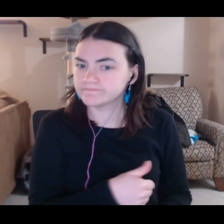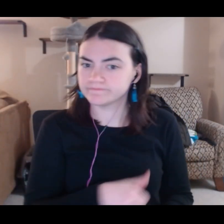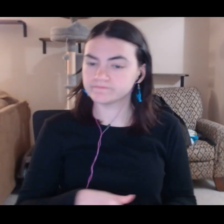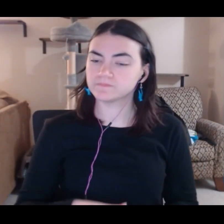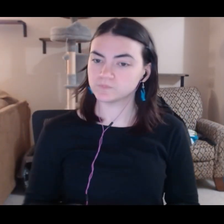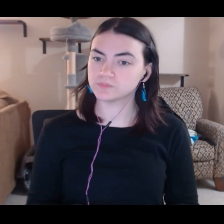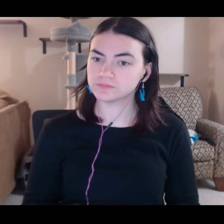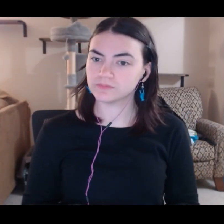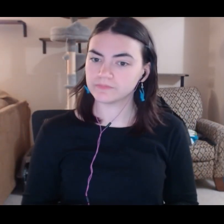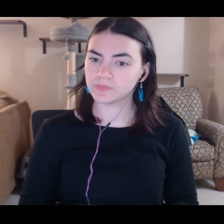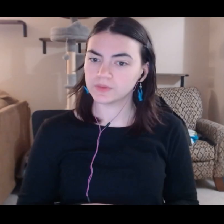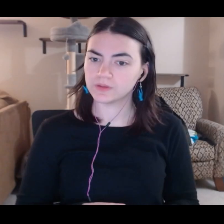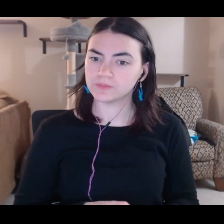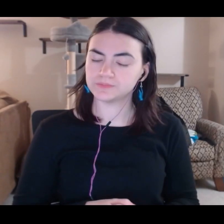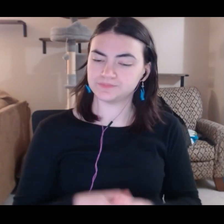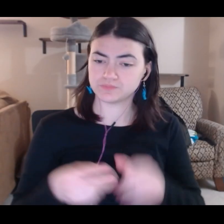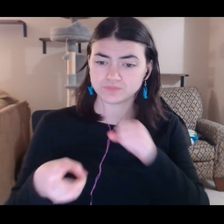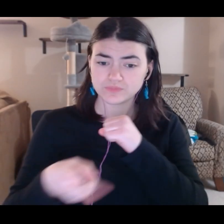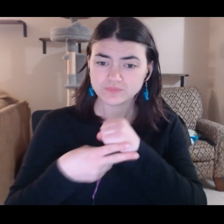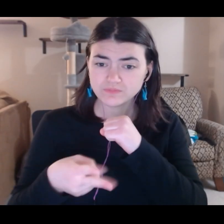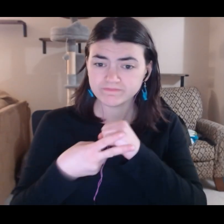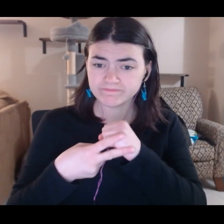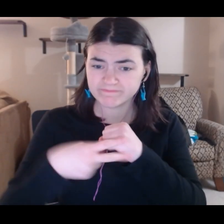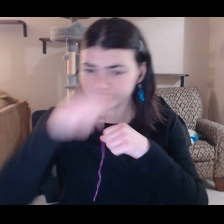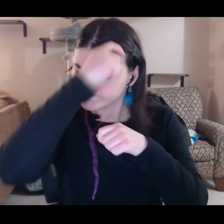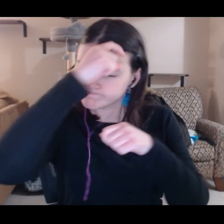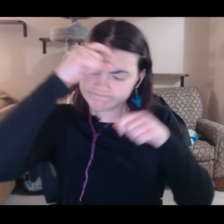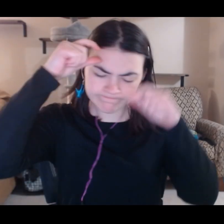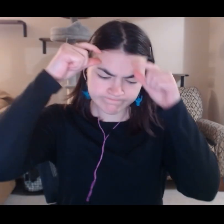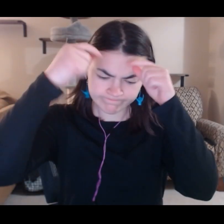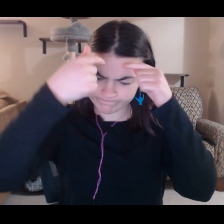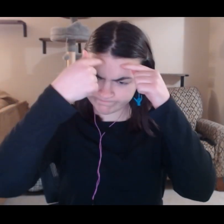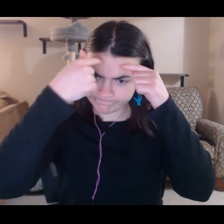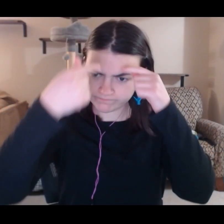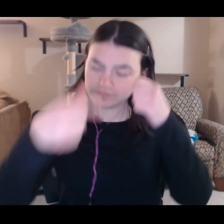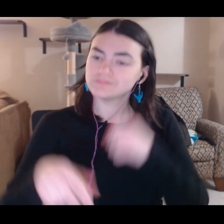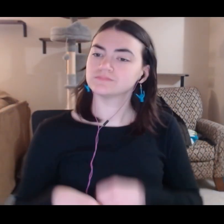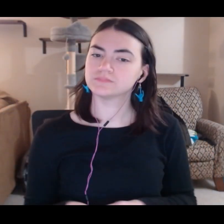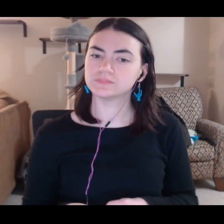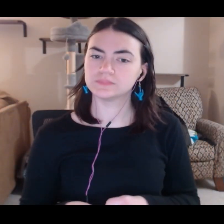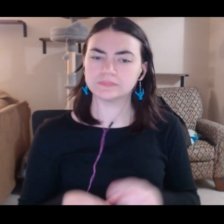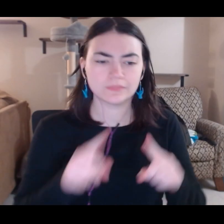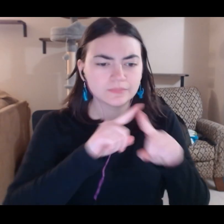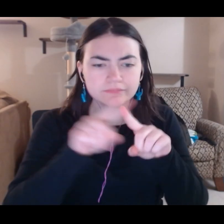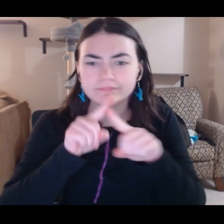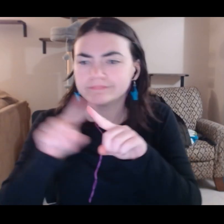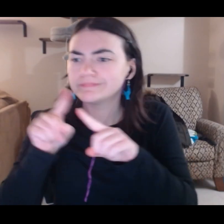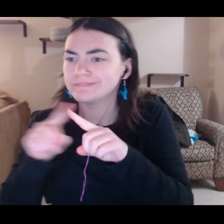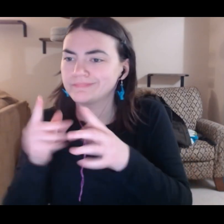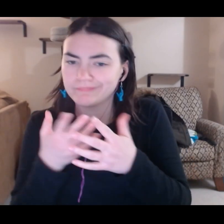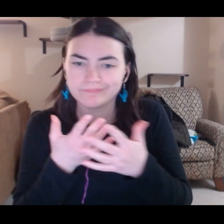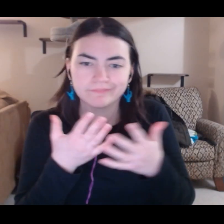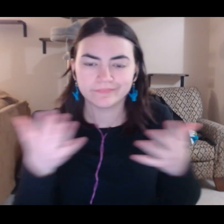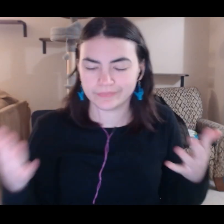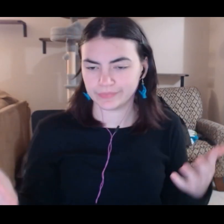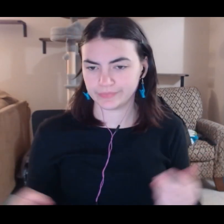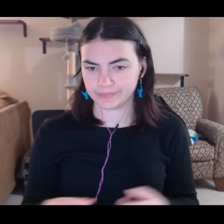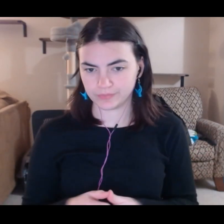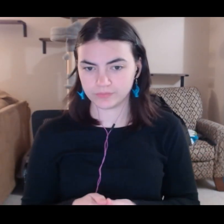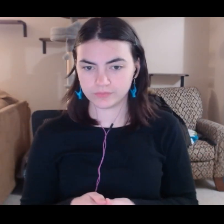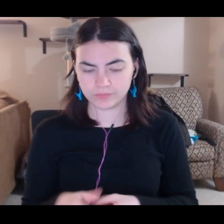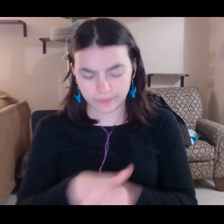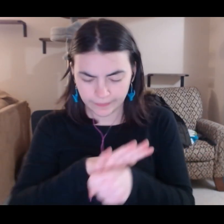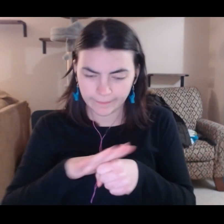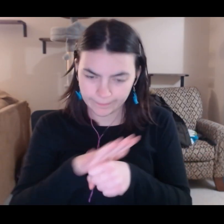you already know, such as how to measure heart rate, or the anatomy of other organs. And the process doesn't end